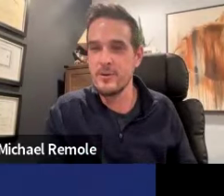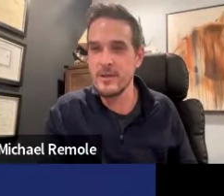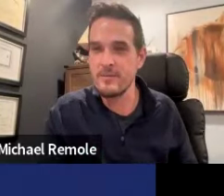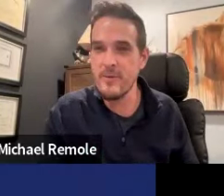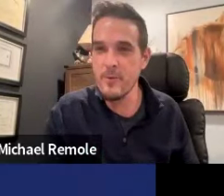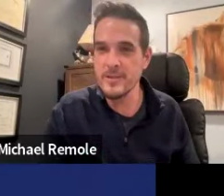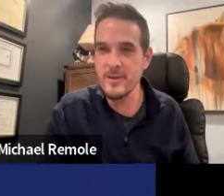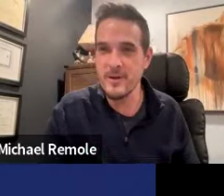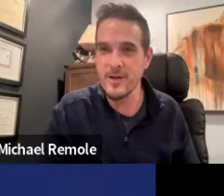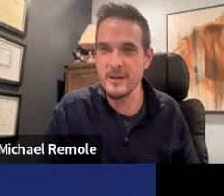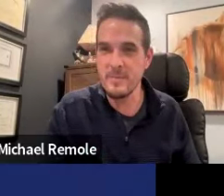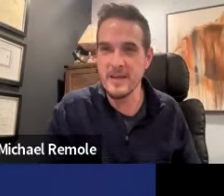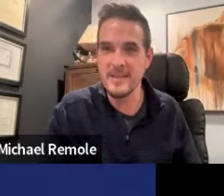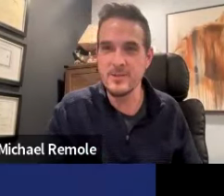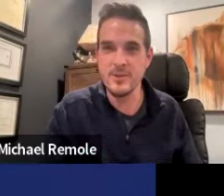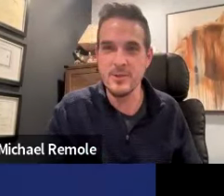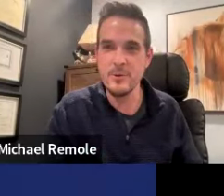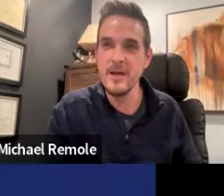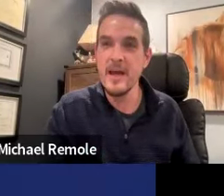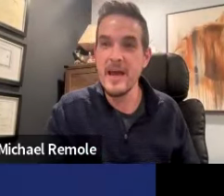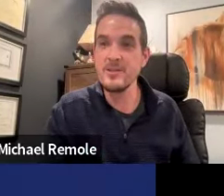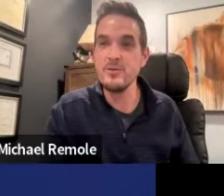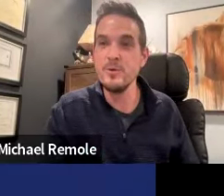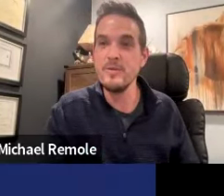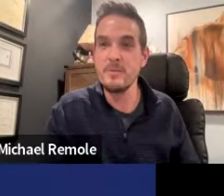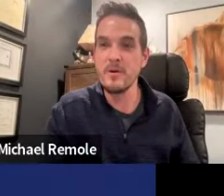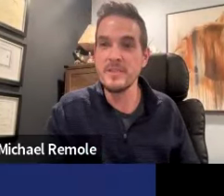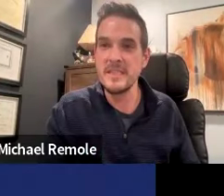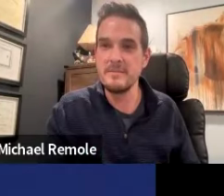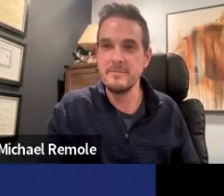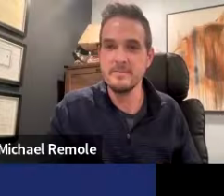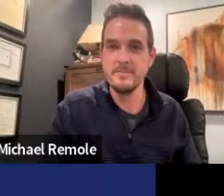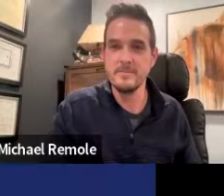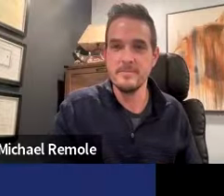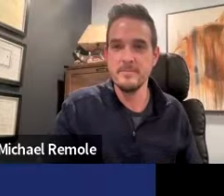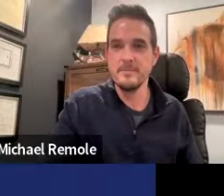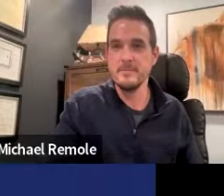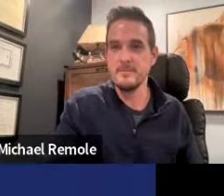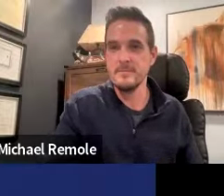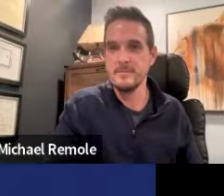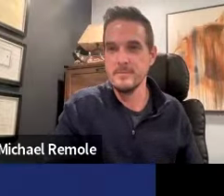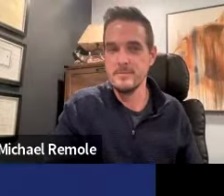areas are you going to focus on or kind of pay attention to as you move into Part C?